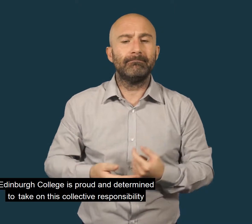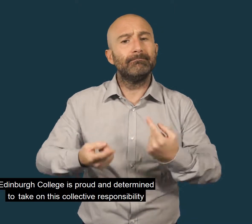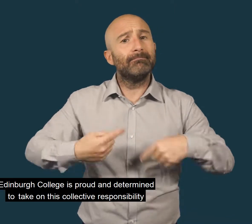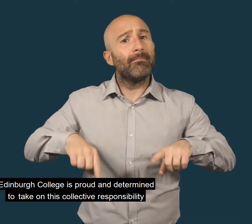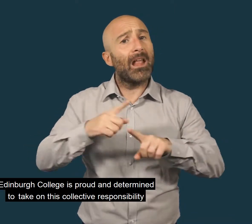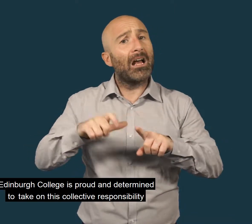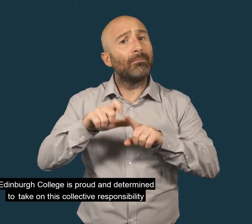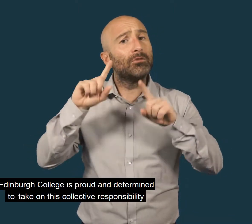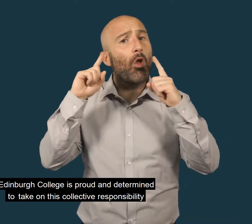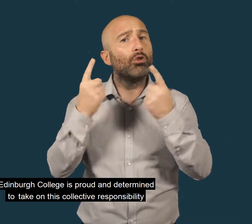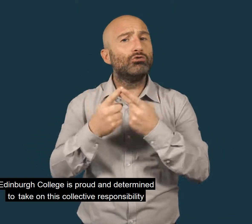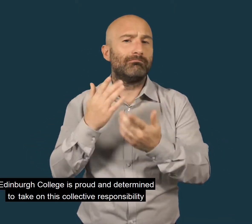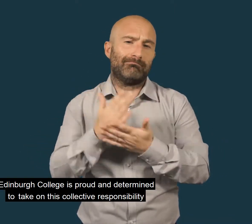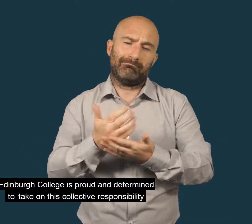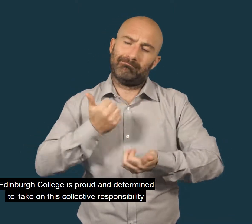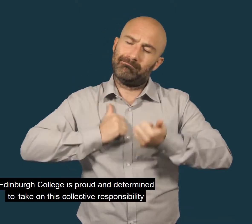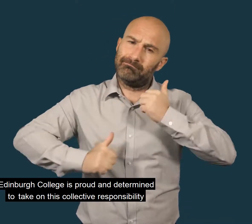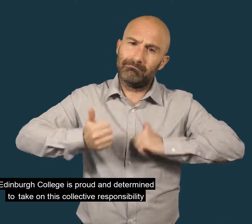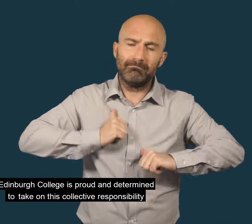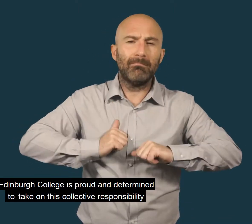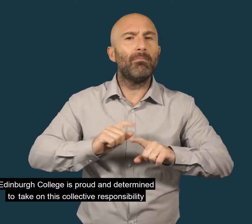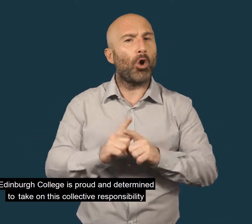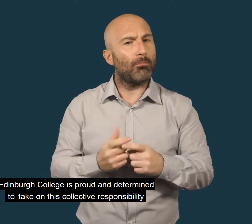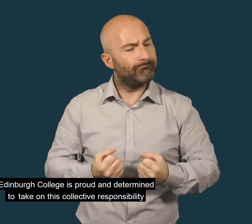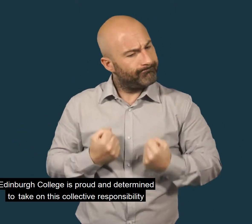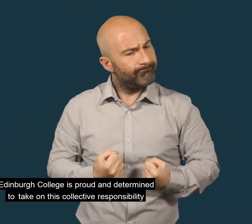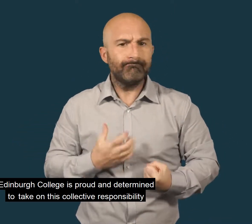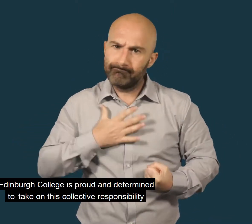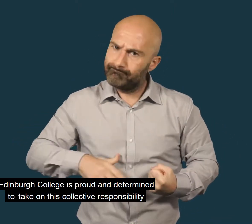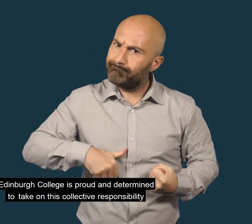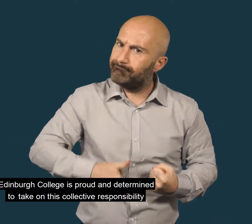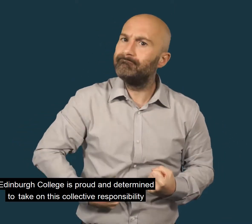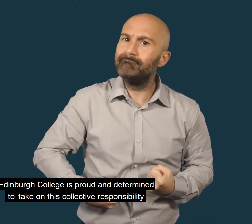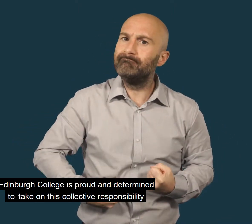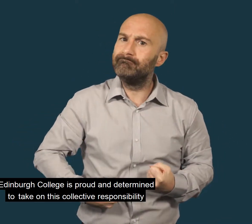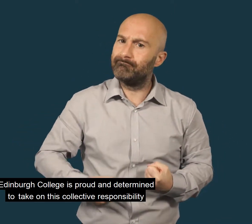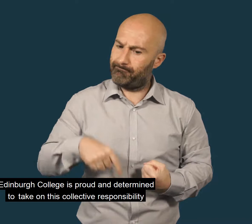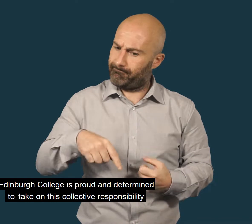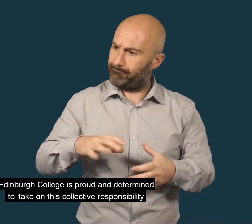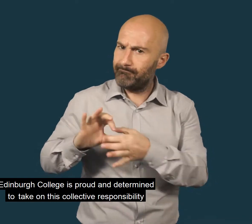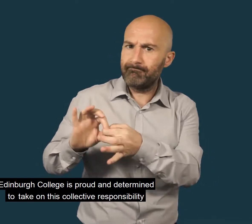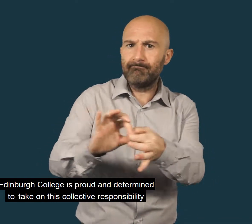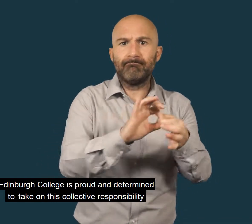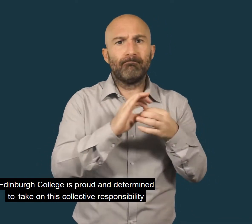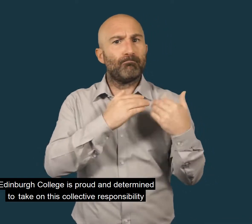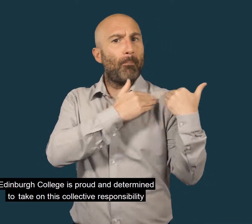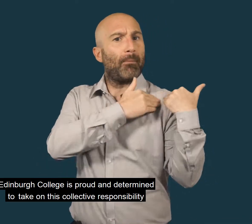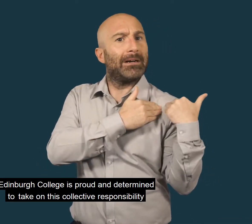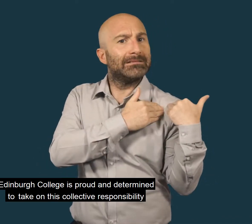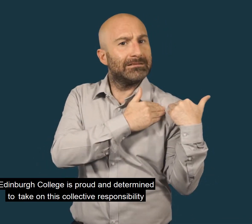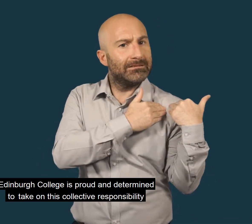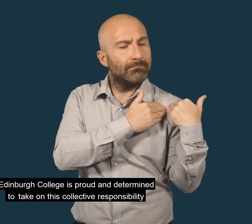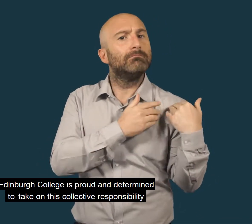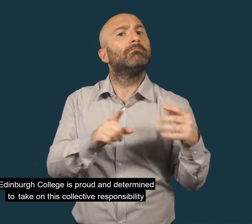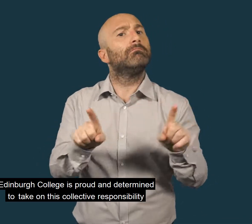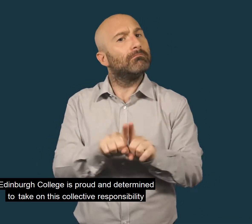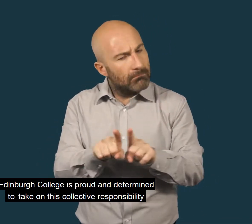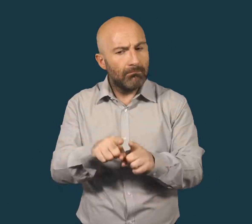Edinburgh College is proud and determined to take on this collective responsibility while